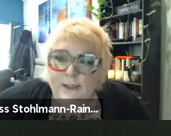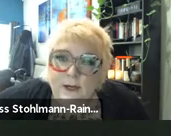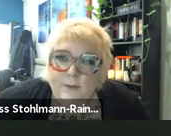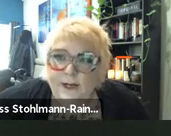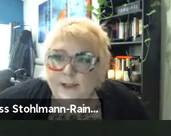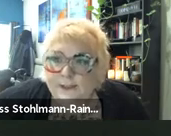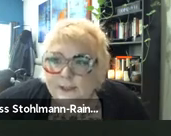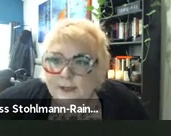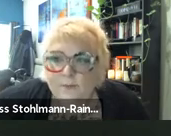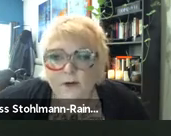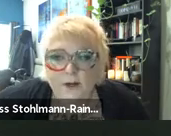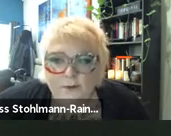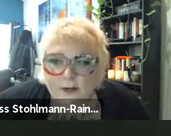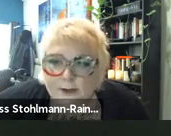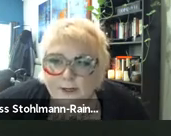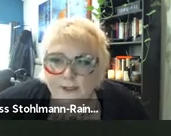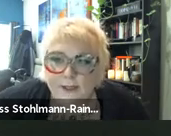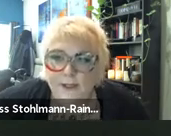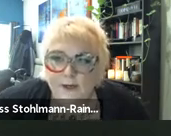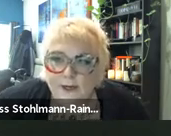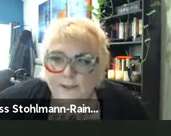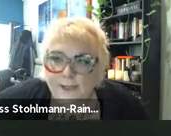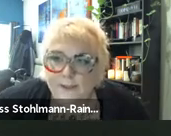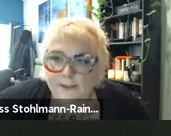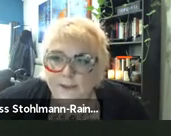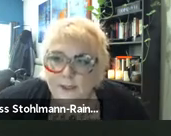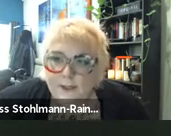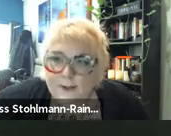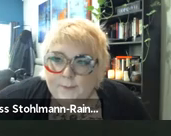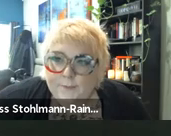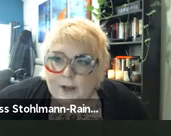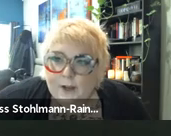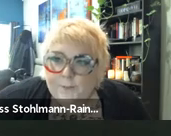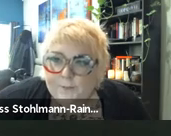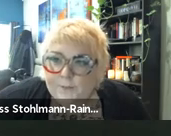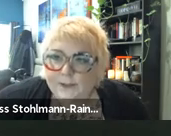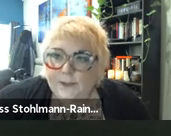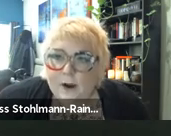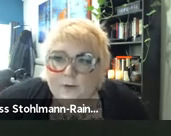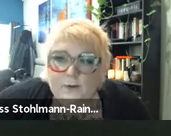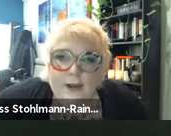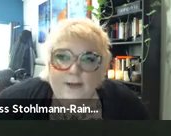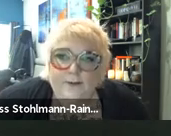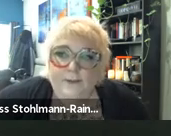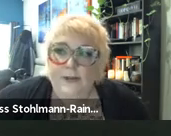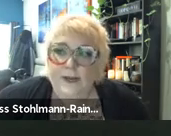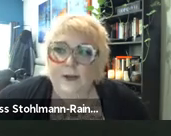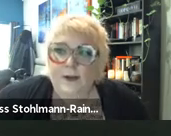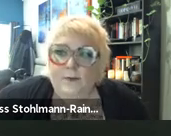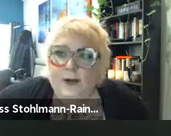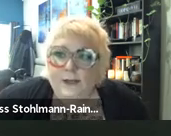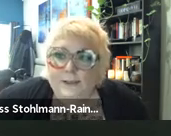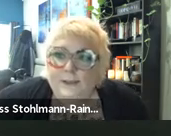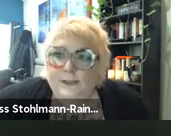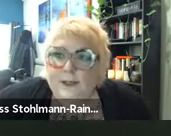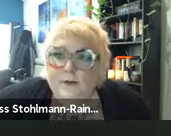practice pretty consistently we're not as great about it in the united states um this is a powerful way to me